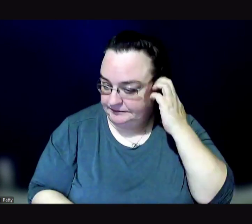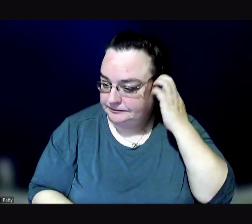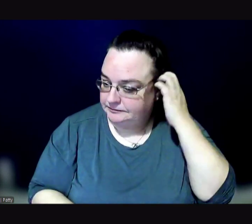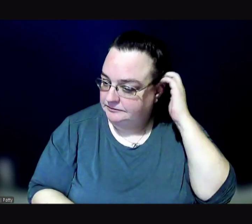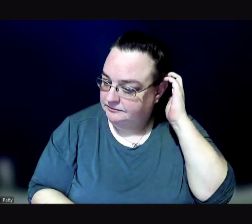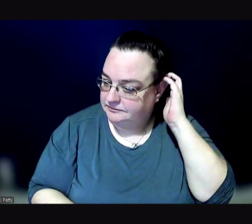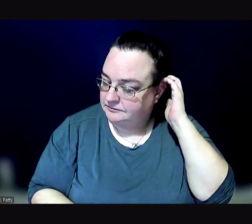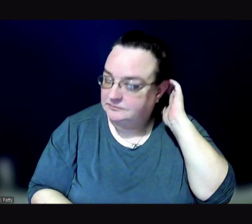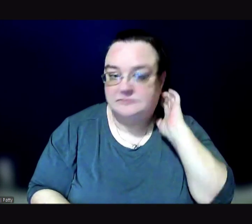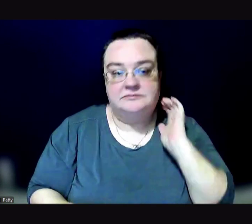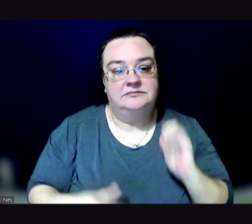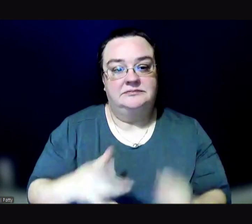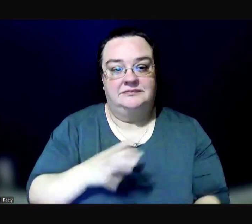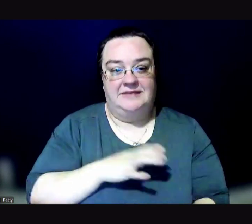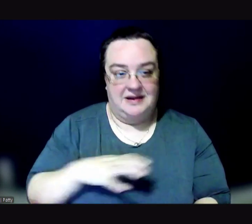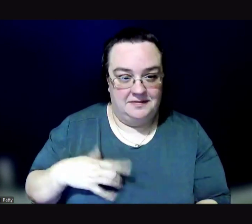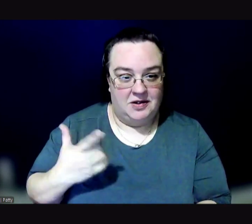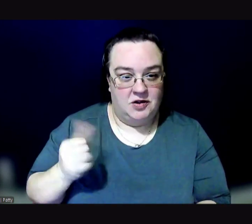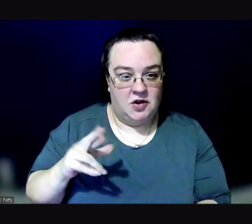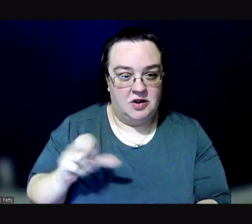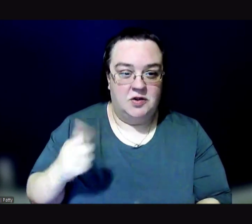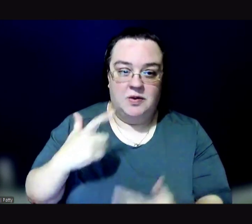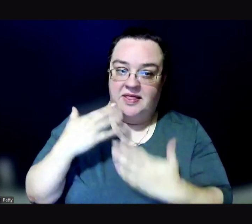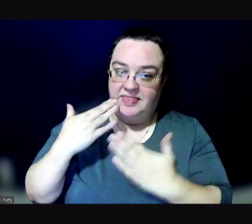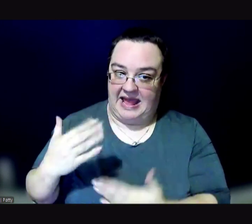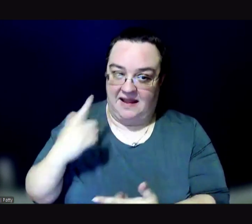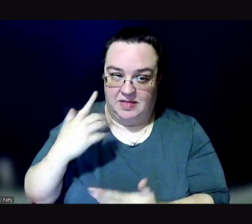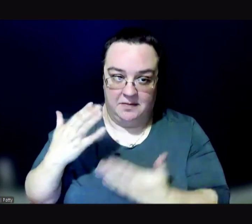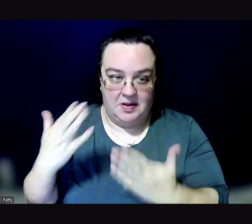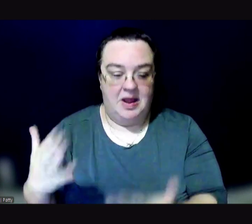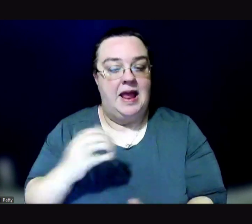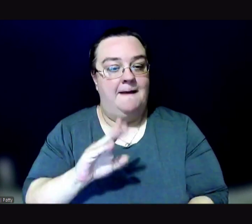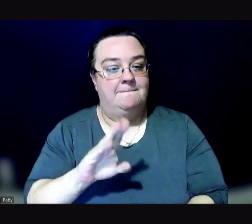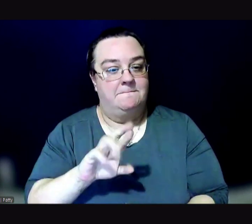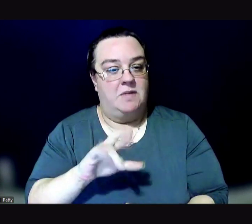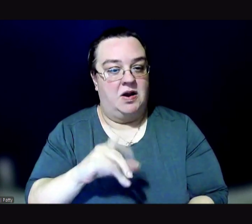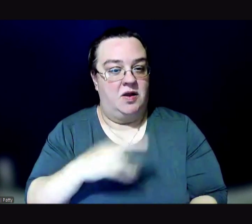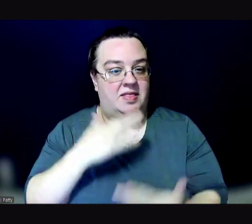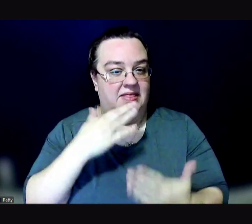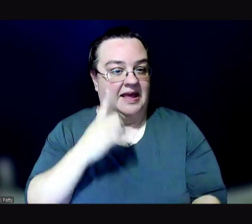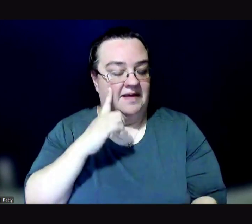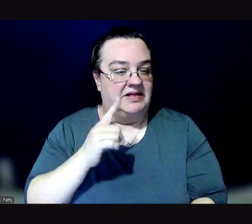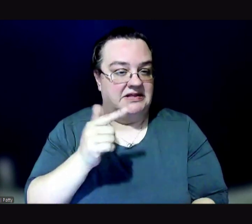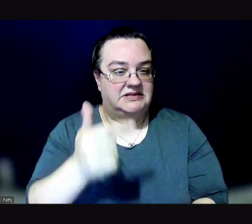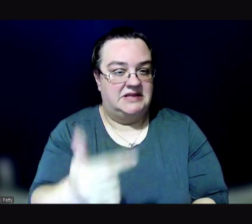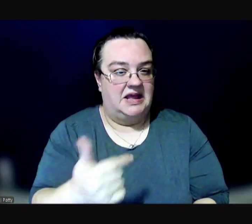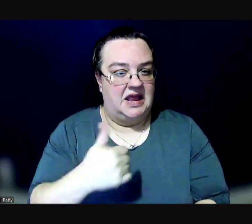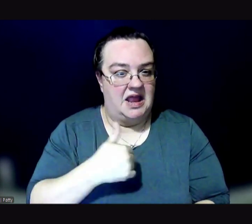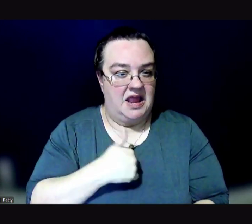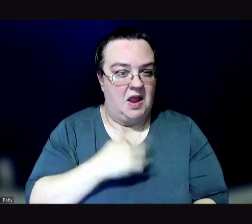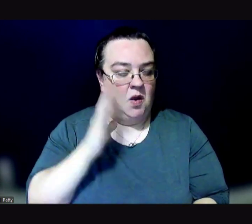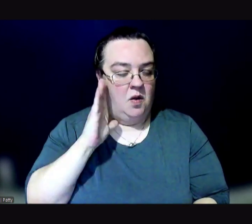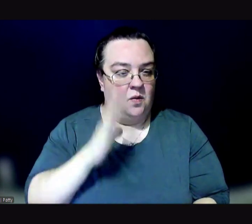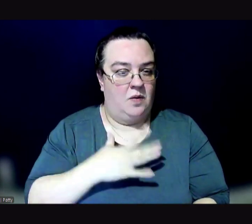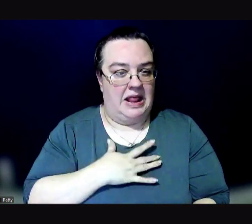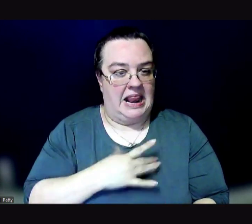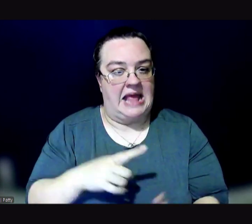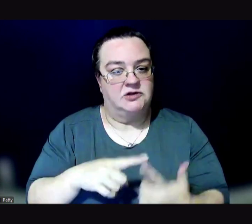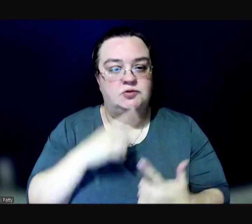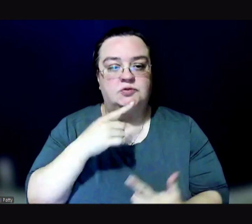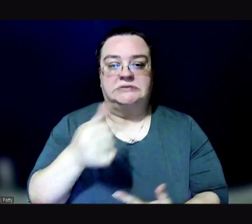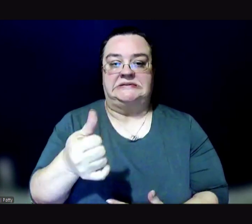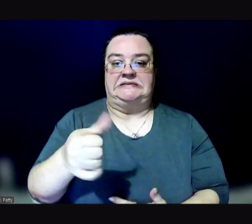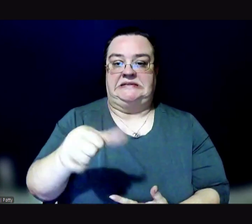Councilmember Garces, thank you for the motion, and Councilmember Briner, thank you for the second. I would actually like to decline that